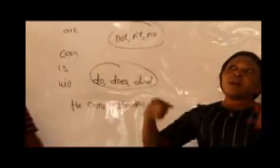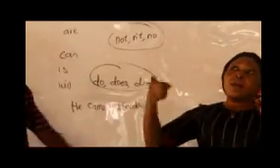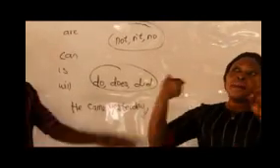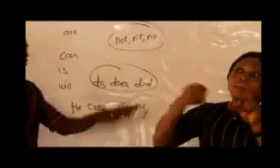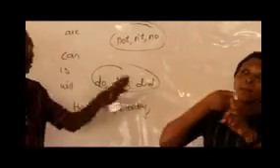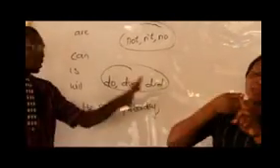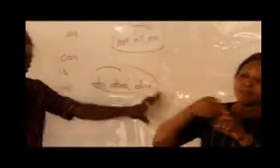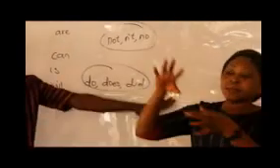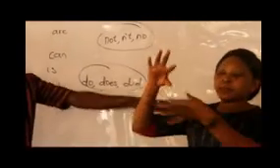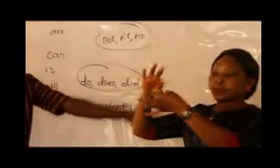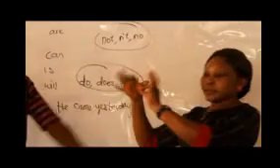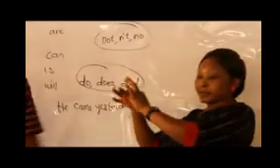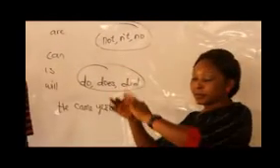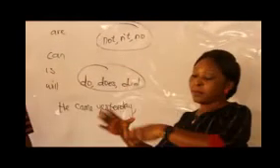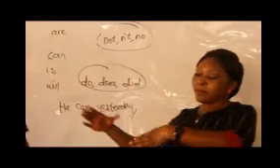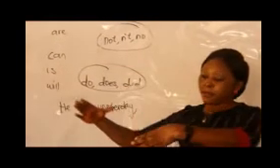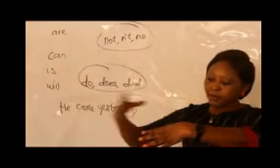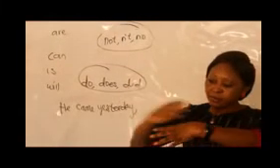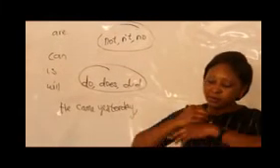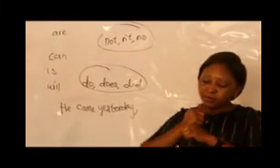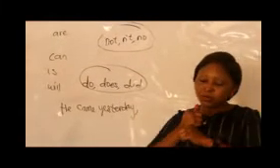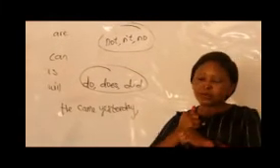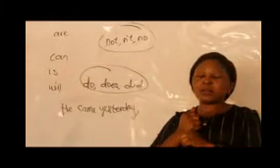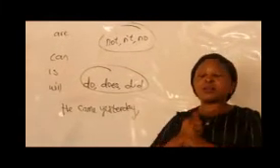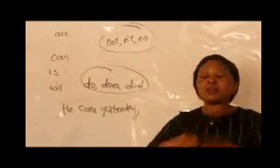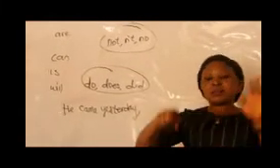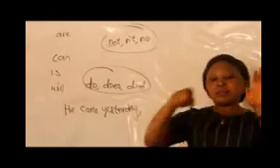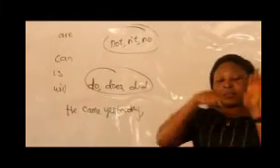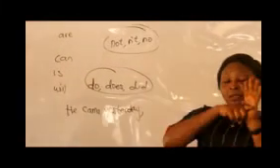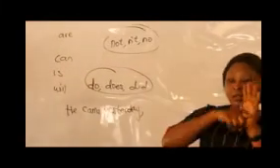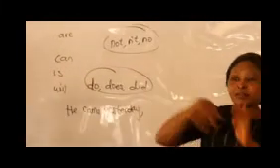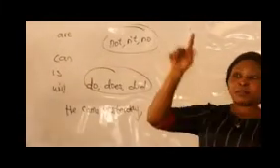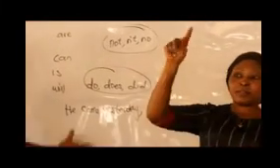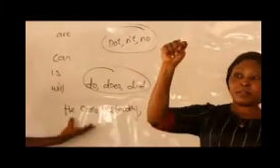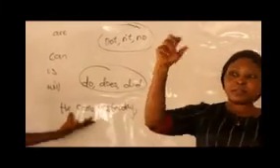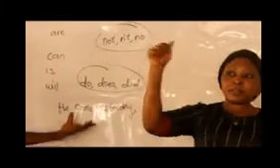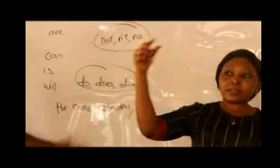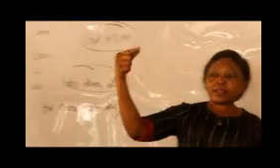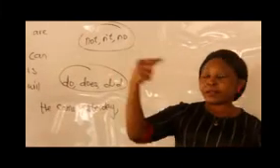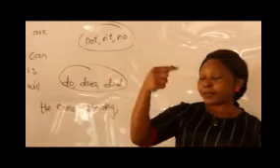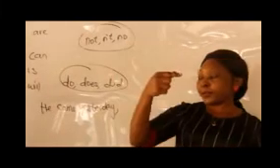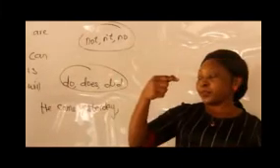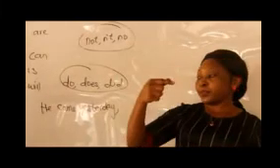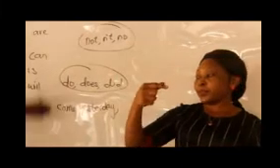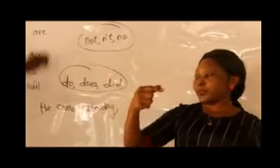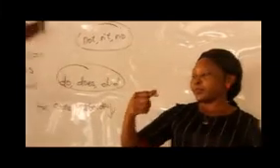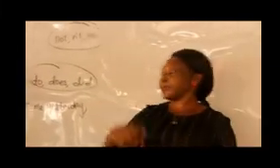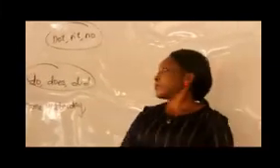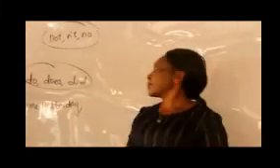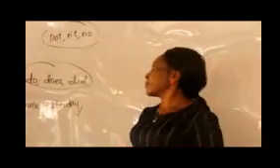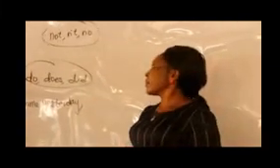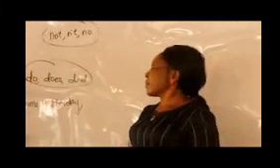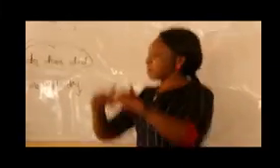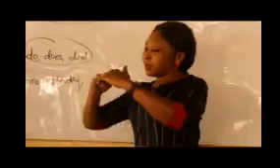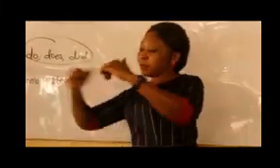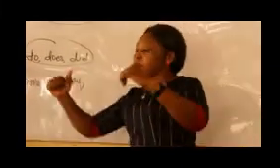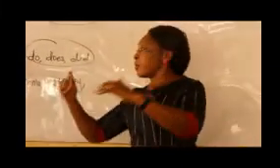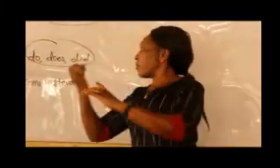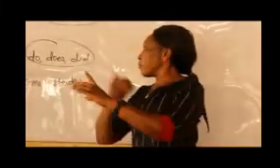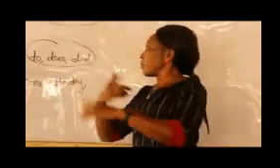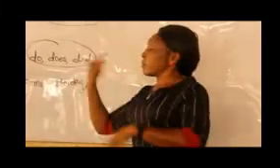statements attract negative tag, and since you said that apart from the